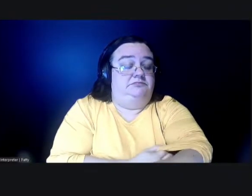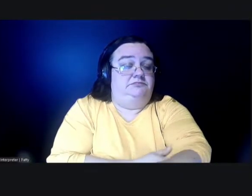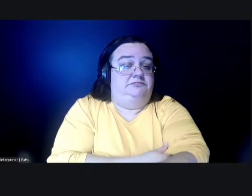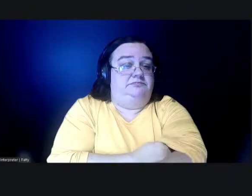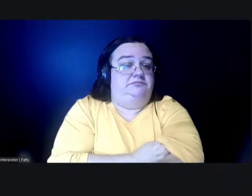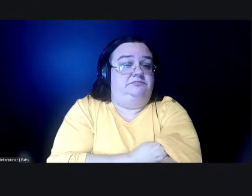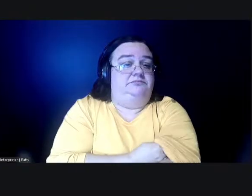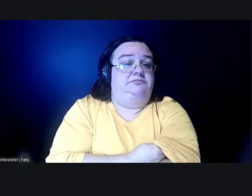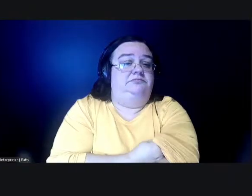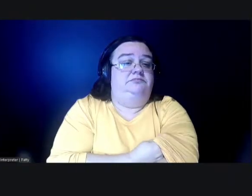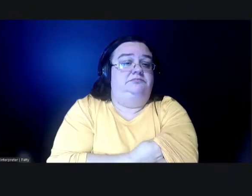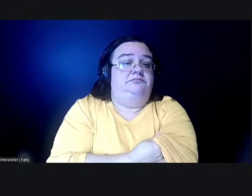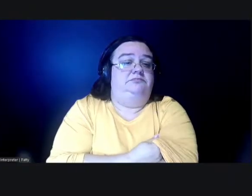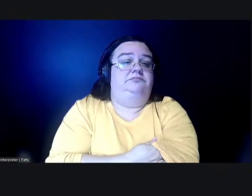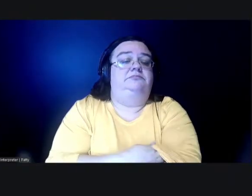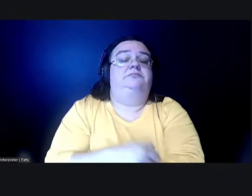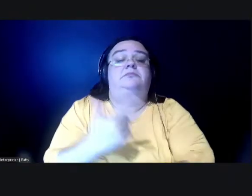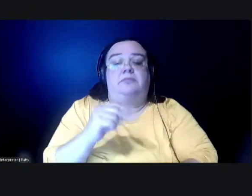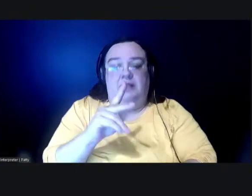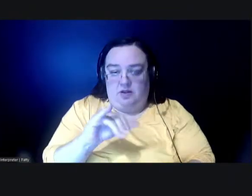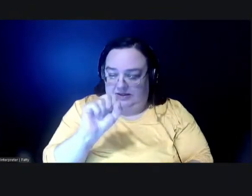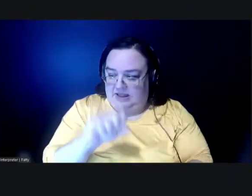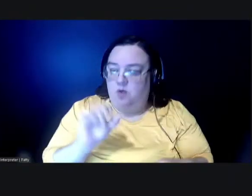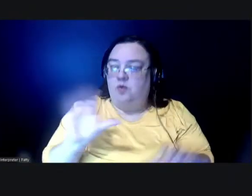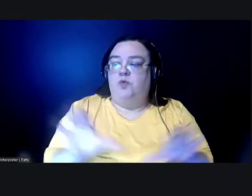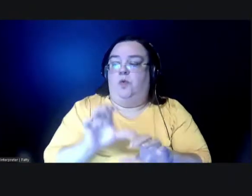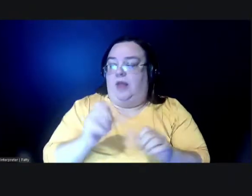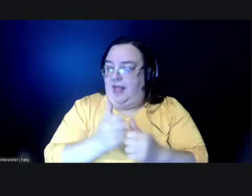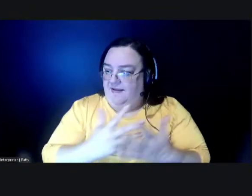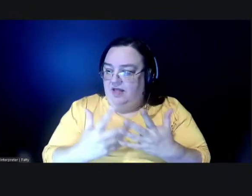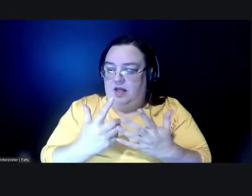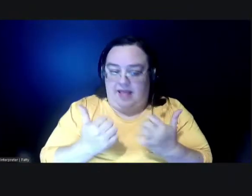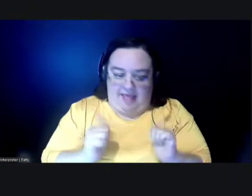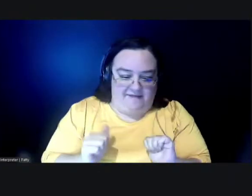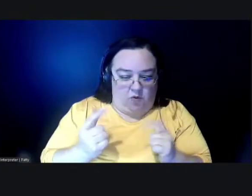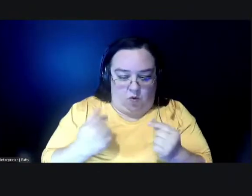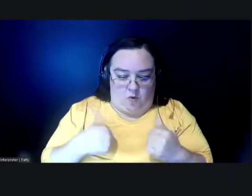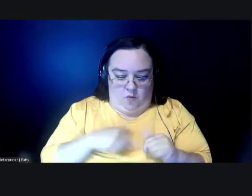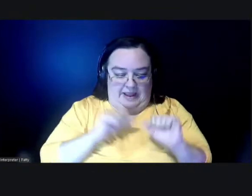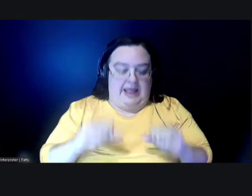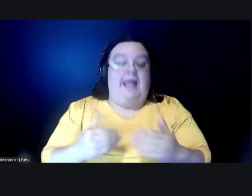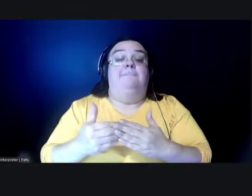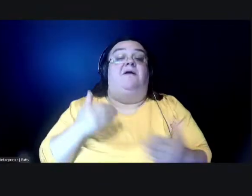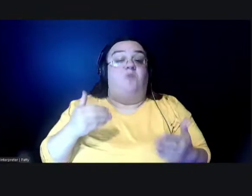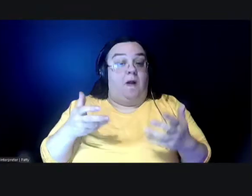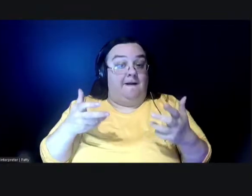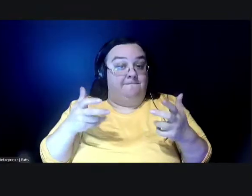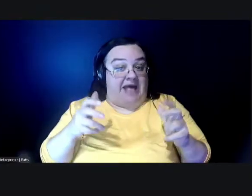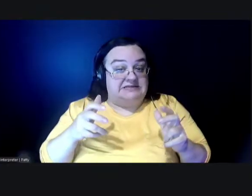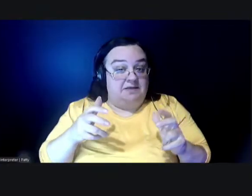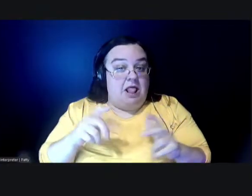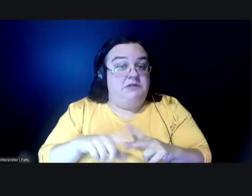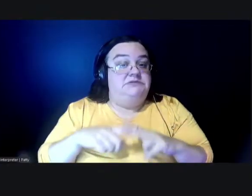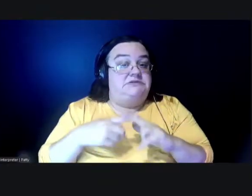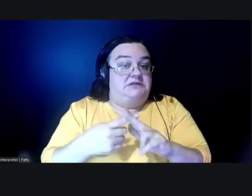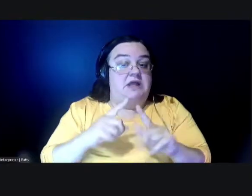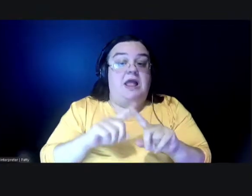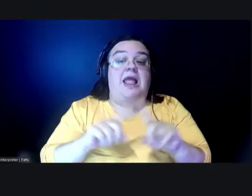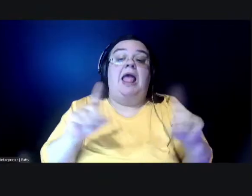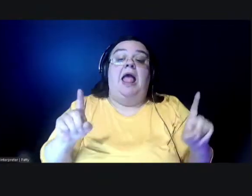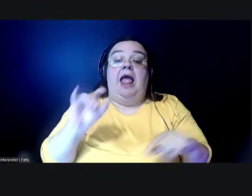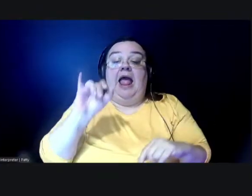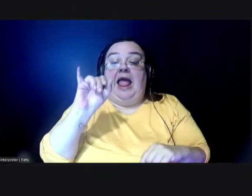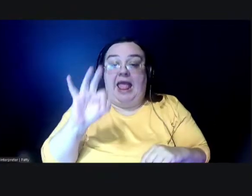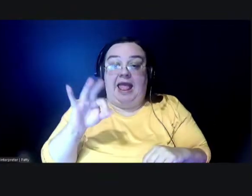Yes, we're making every effort that we can to before basketball season. However, if there is a